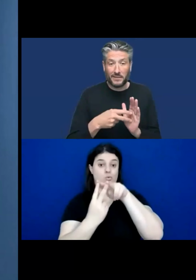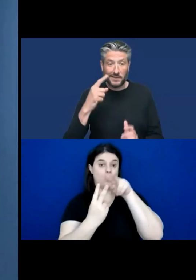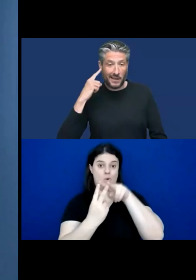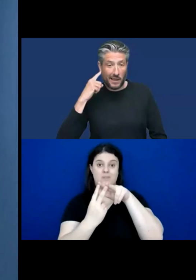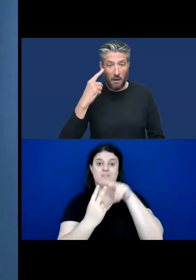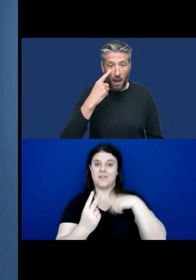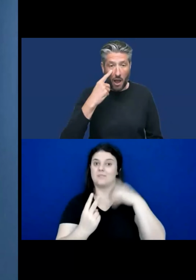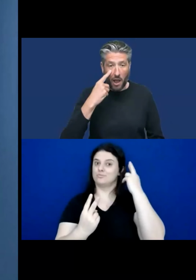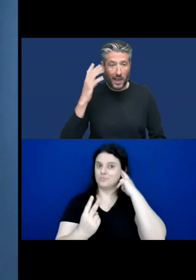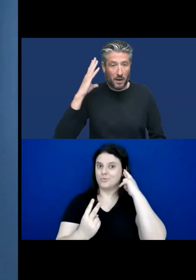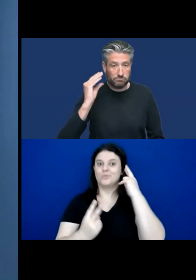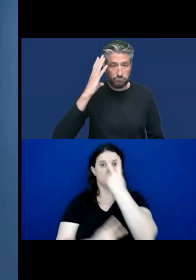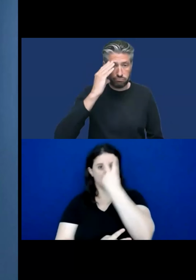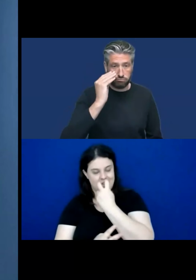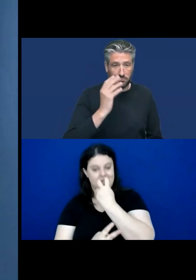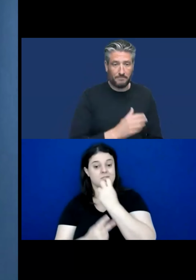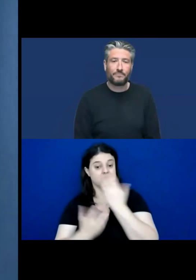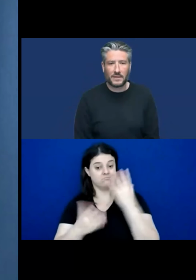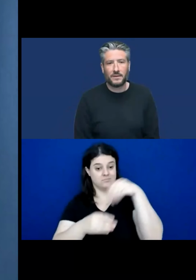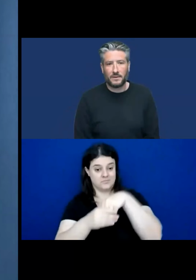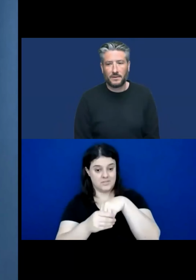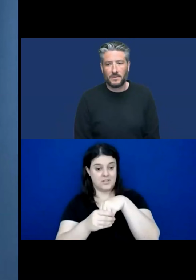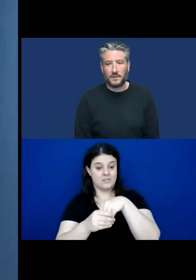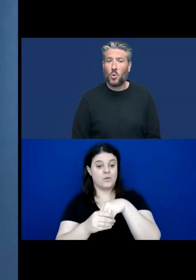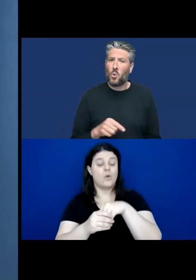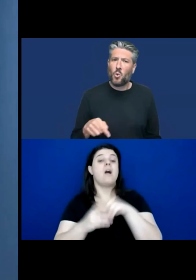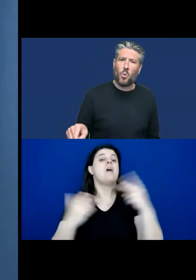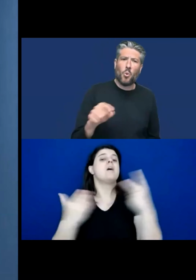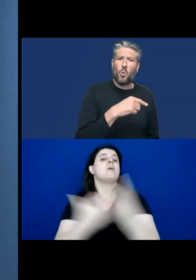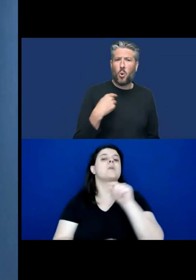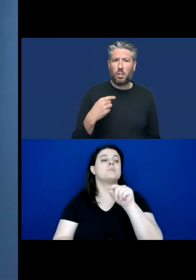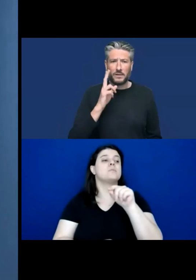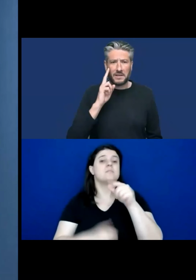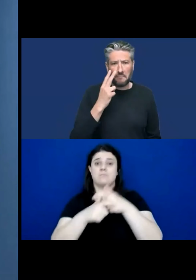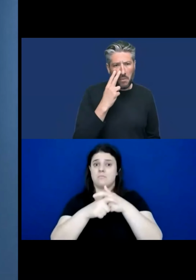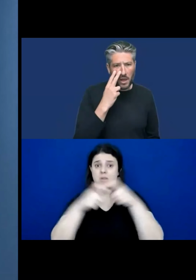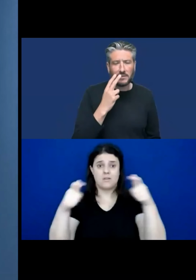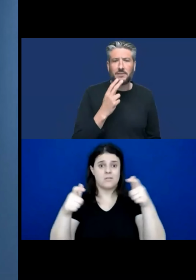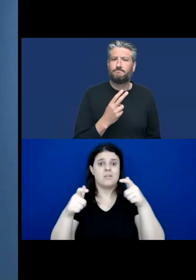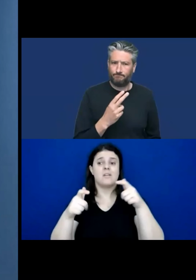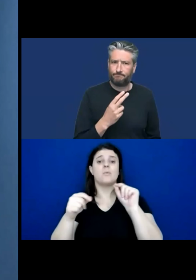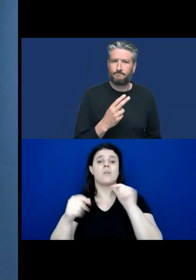people is we all face isolation. Isolation is really a big part of our lives.